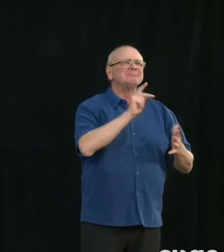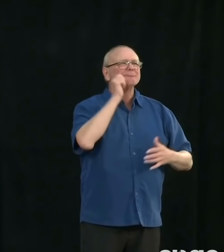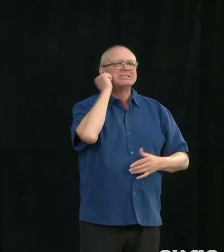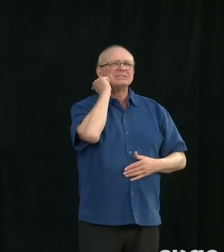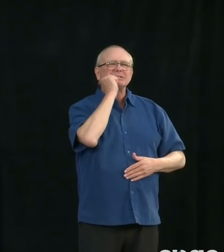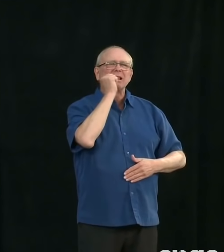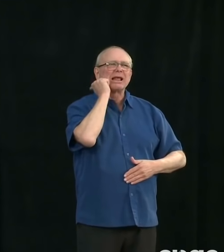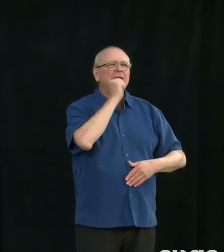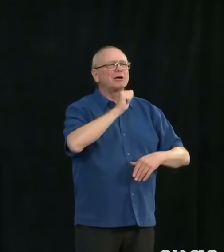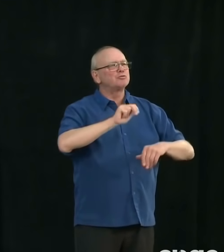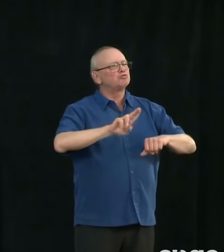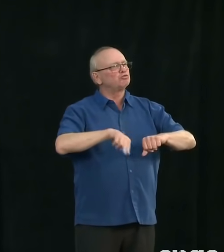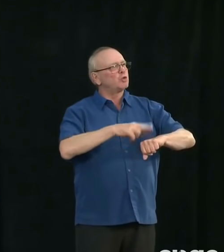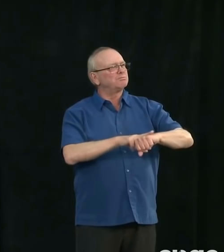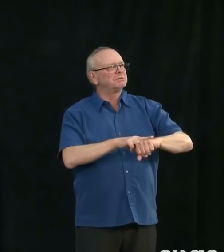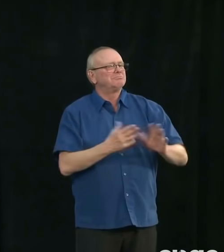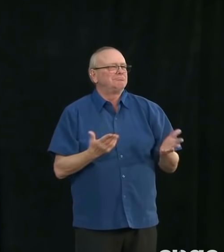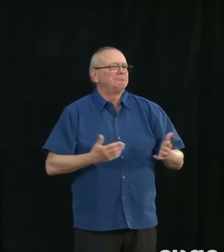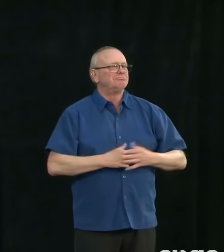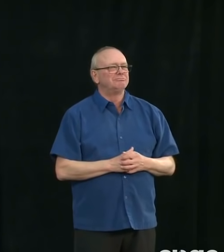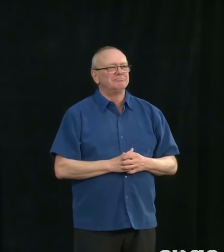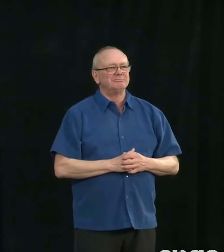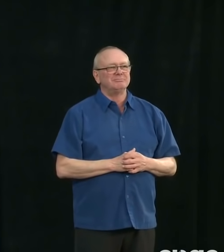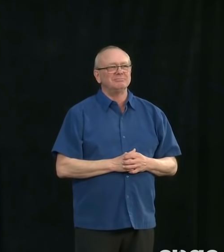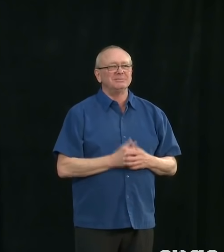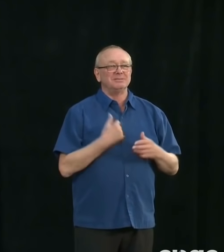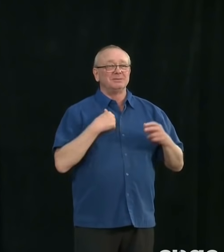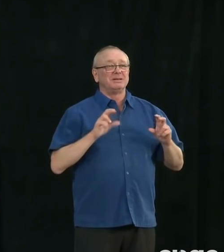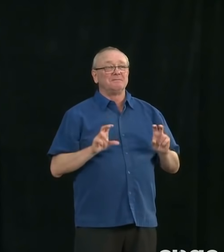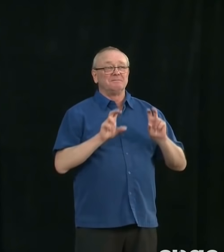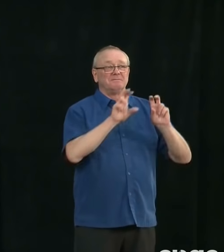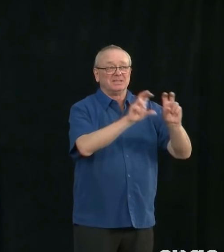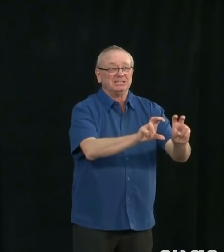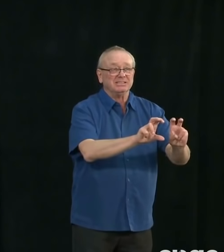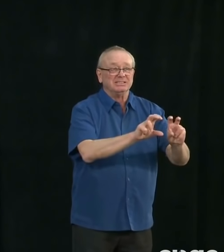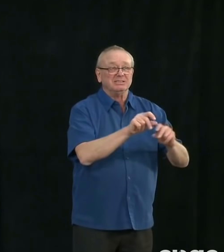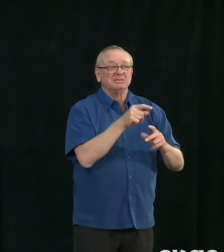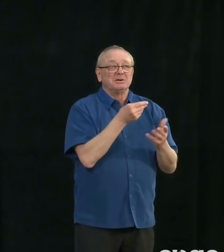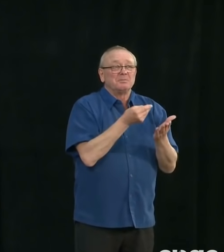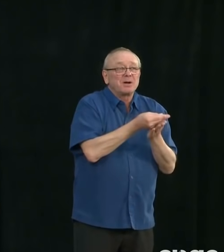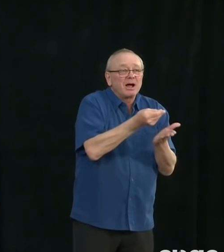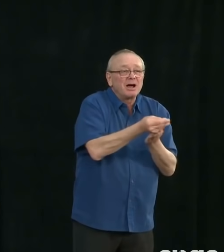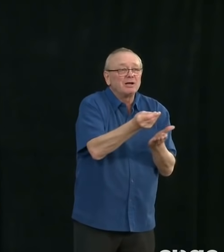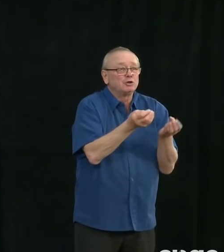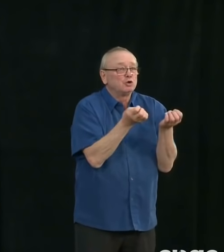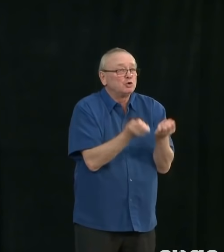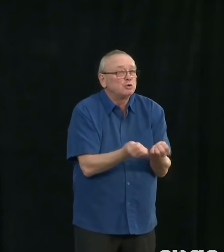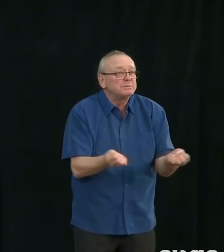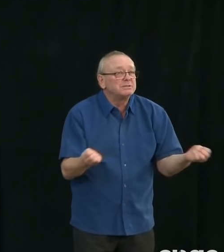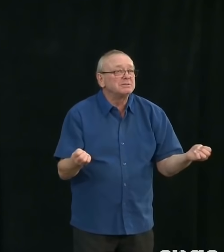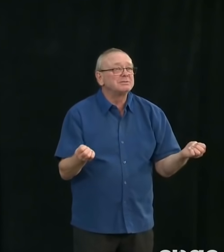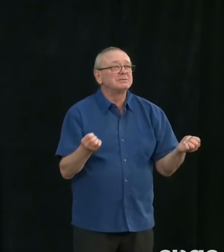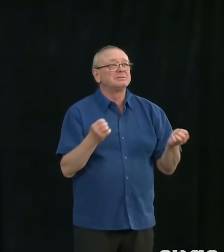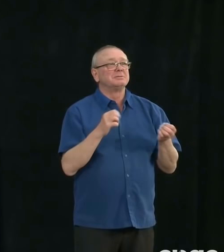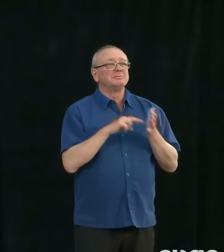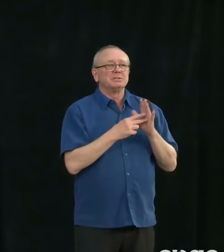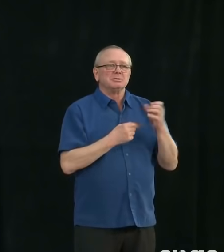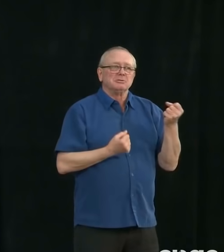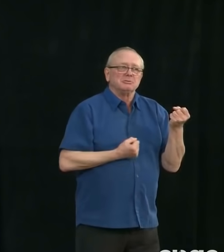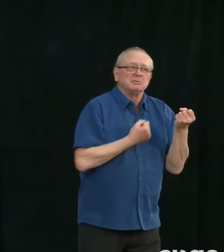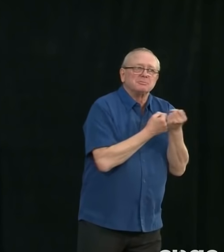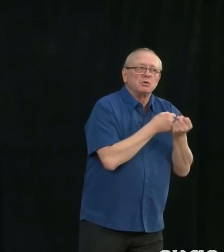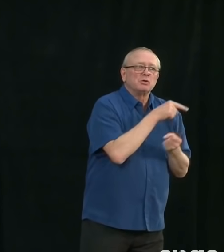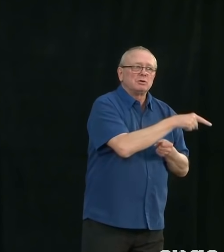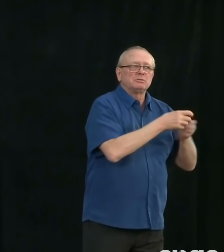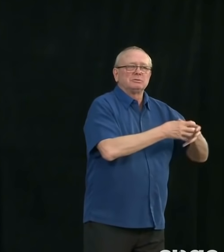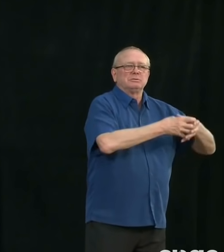equipment necessary for increased testing, we are investing in the capacity for more data and knowledge we need to nimbly respond to the future